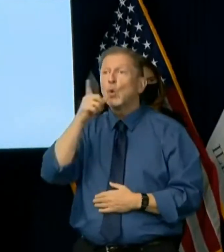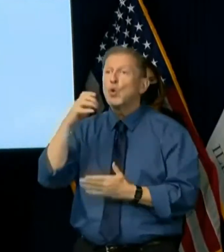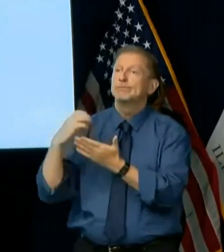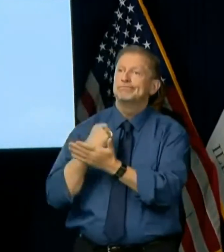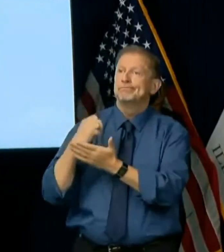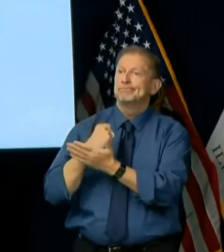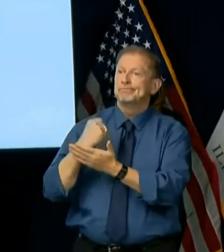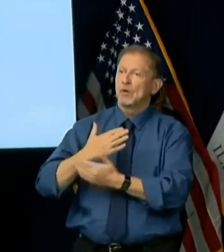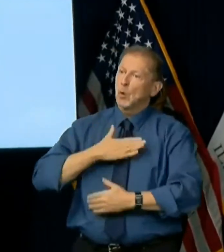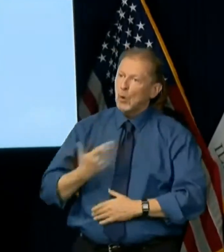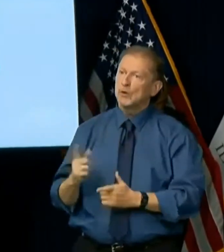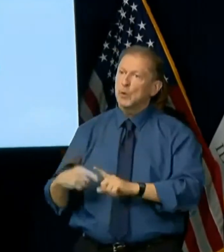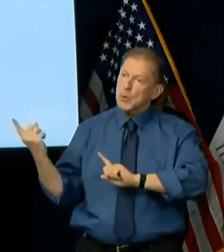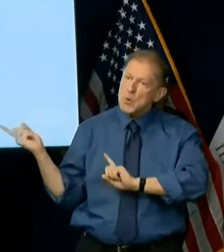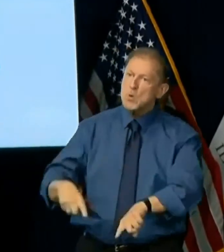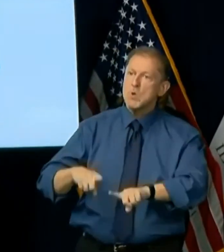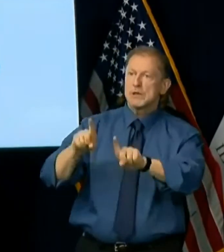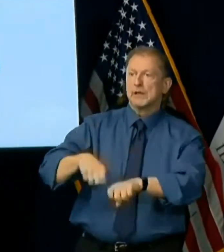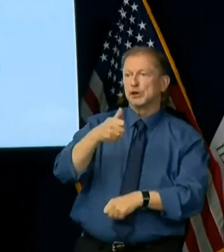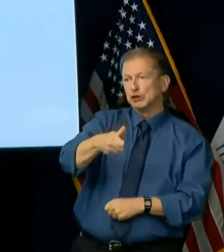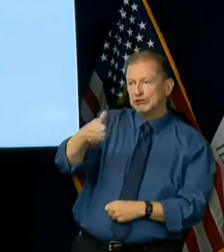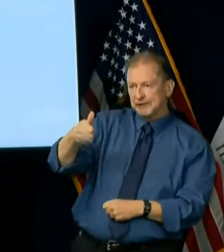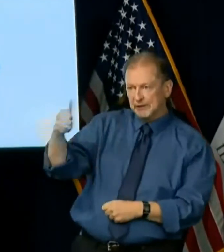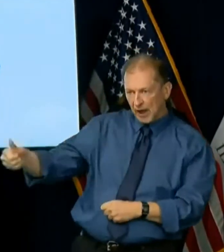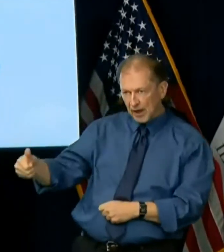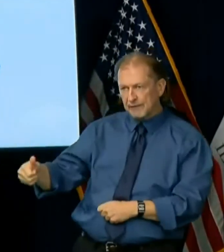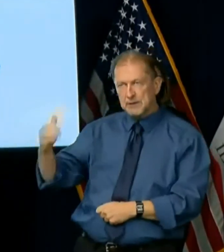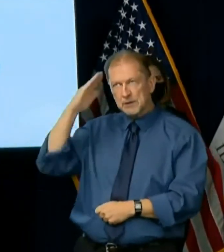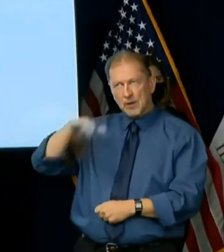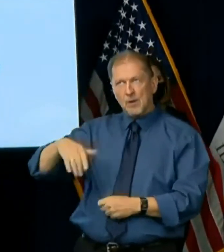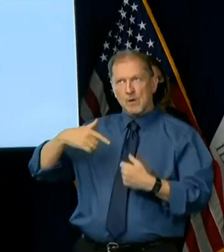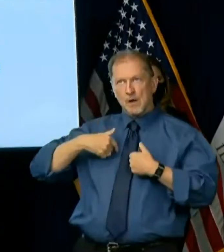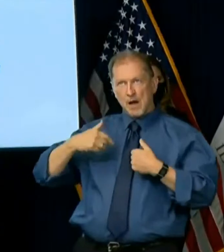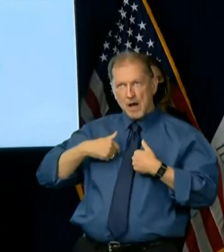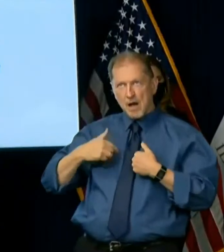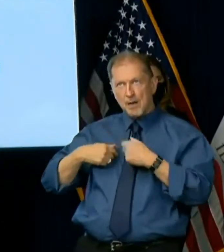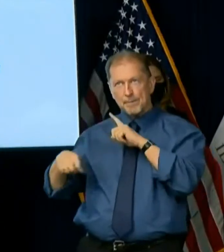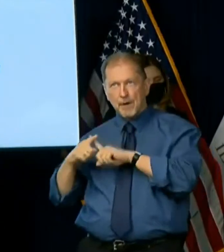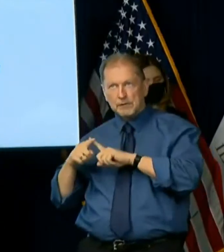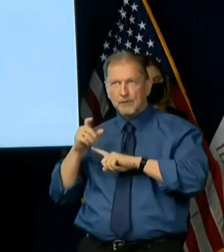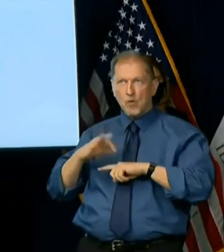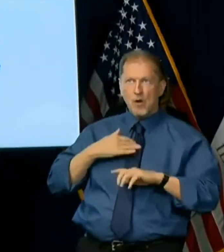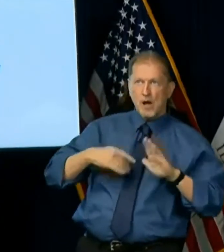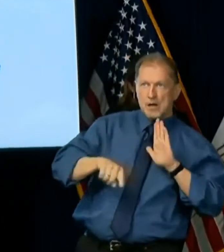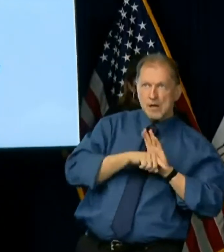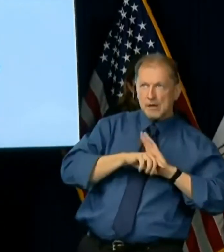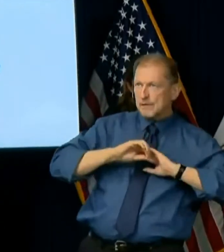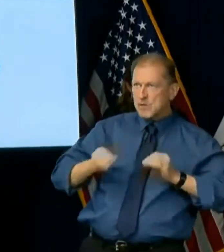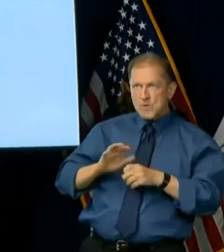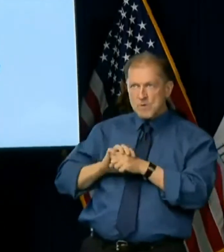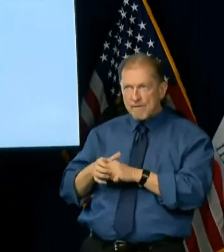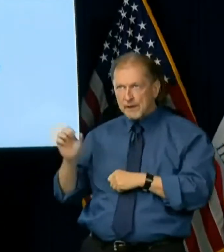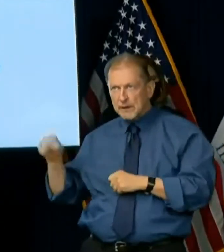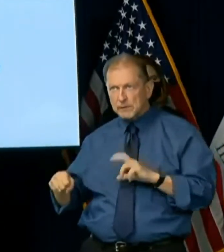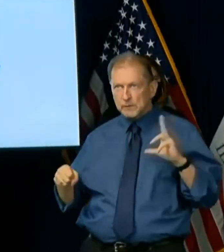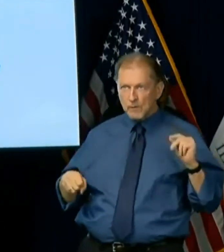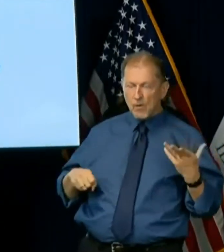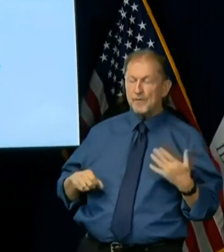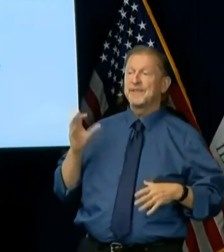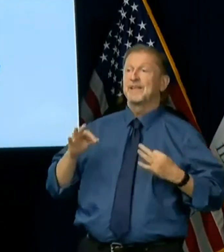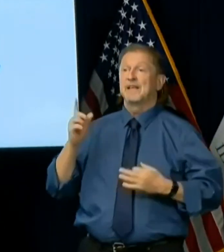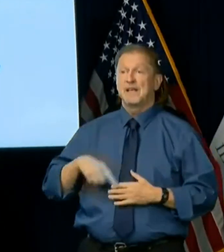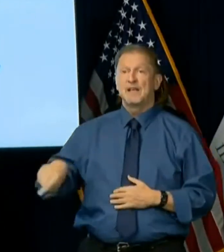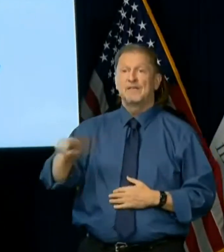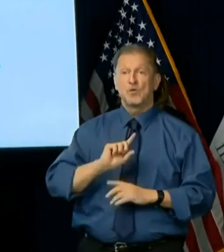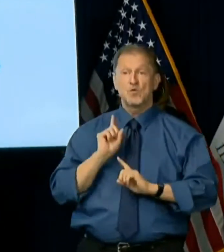advantage of all the available testing and ensuring that they know their status for that day. By going to get a COVID-19